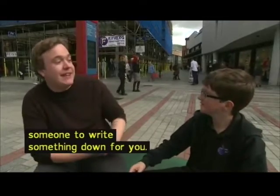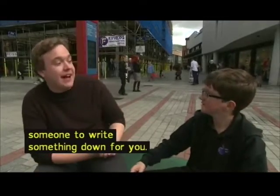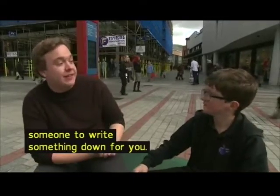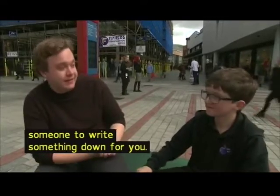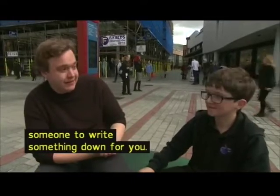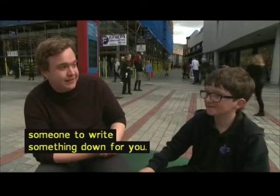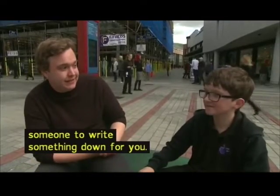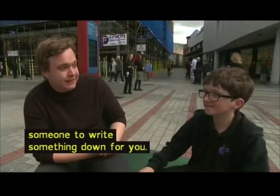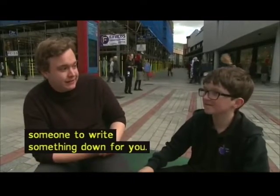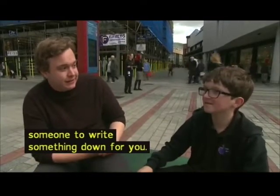sad.